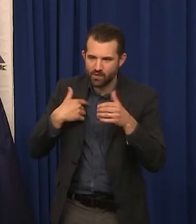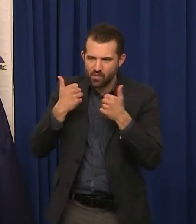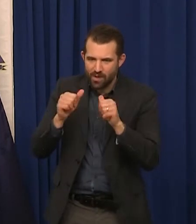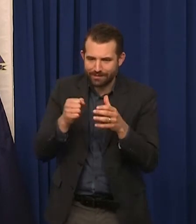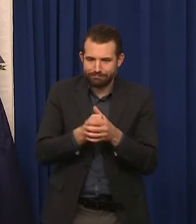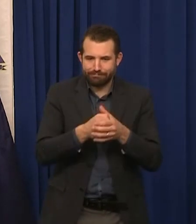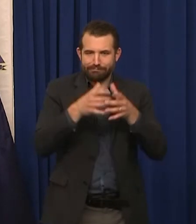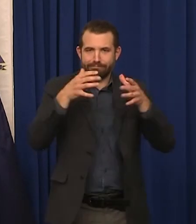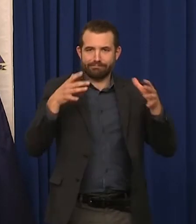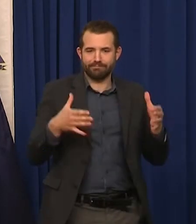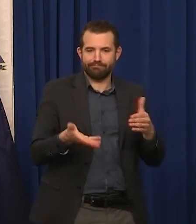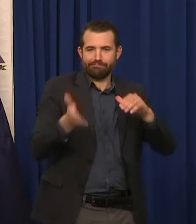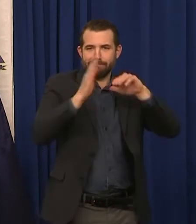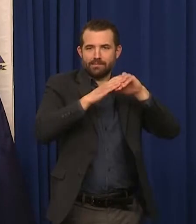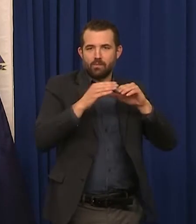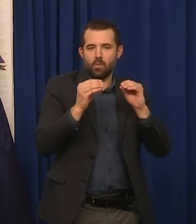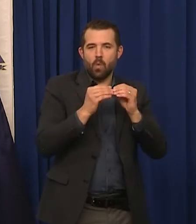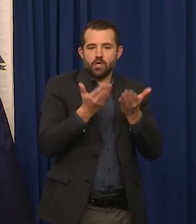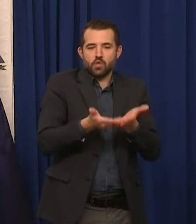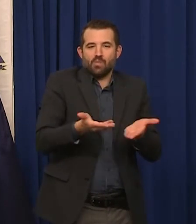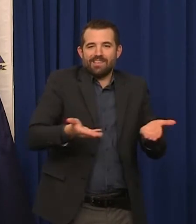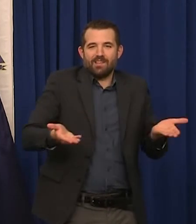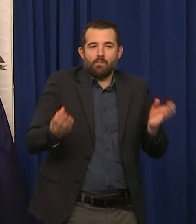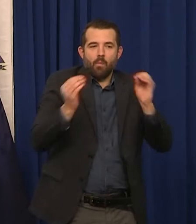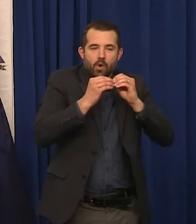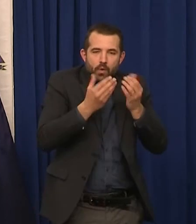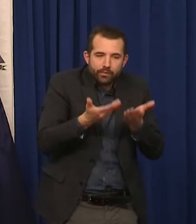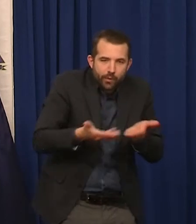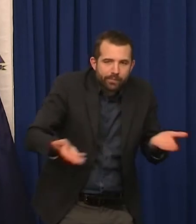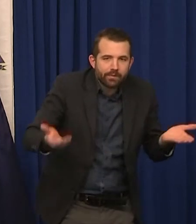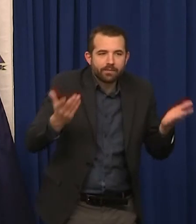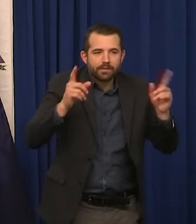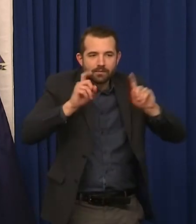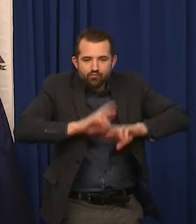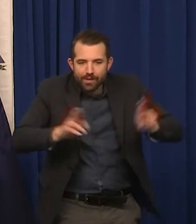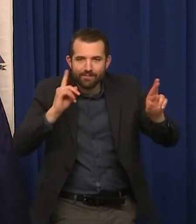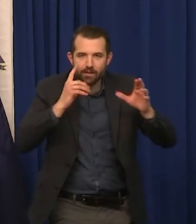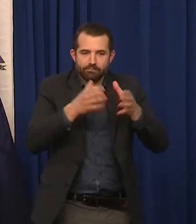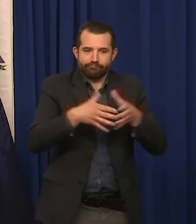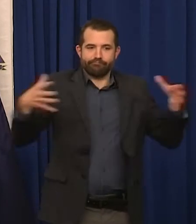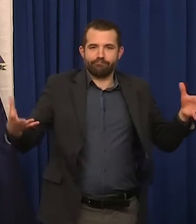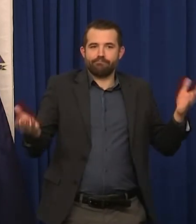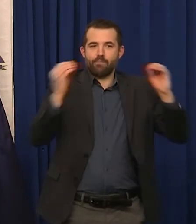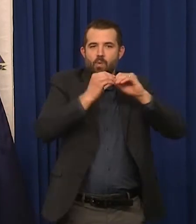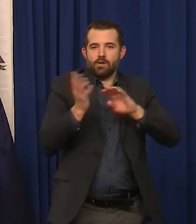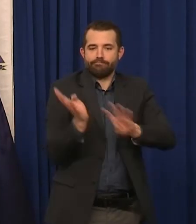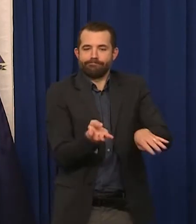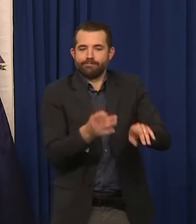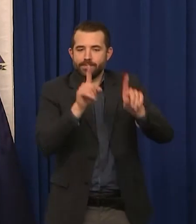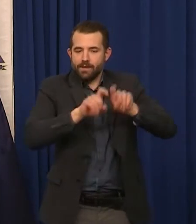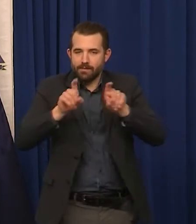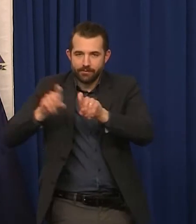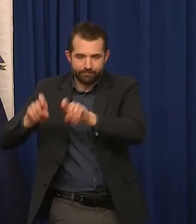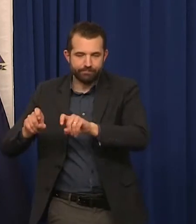that we have to undertake the testing. Right now, the main decision on the table is